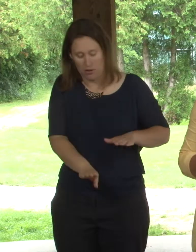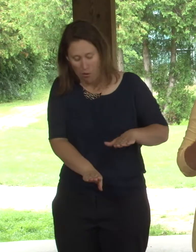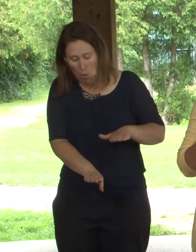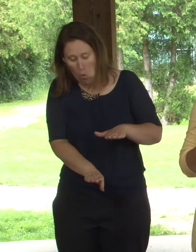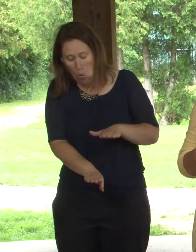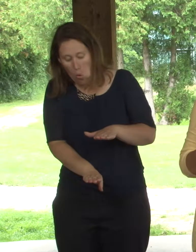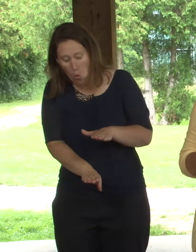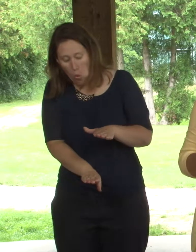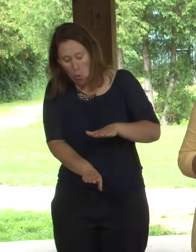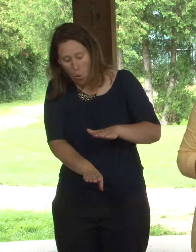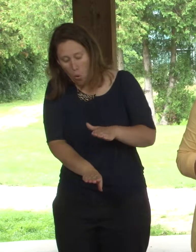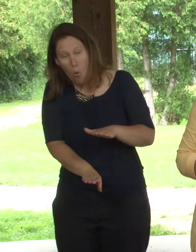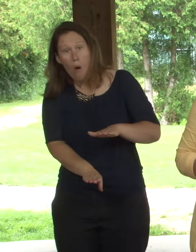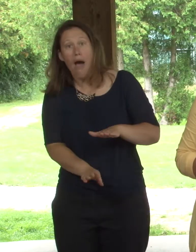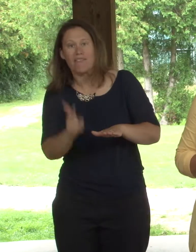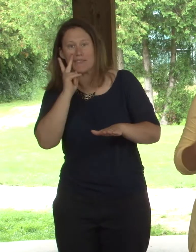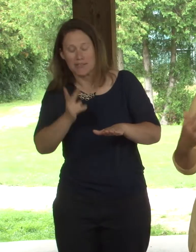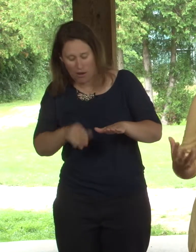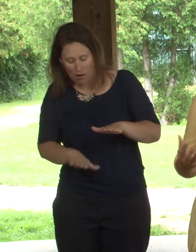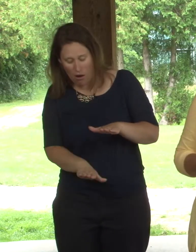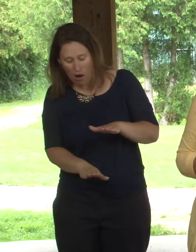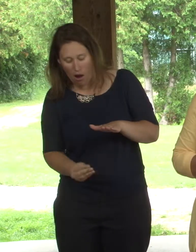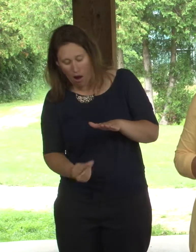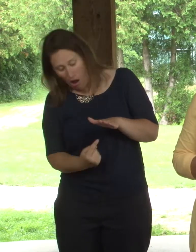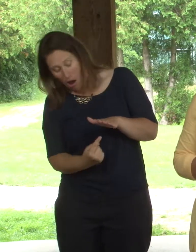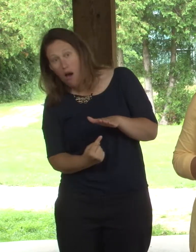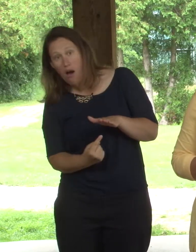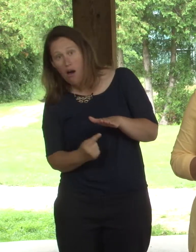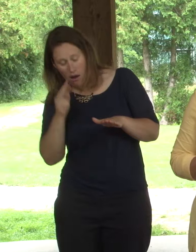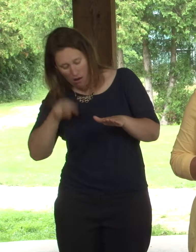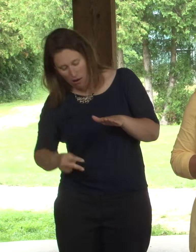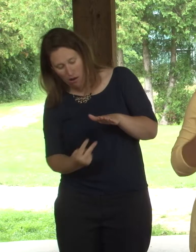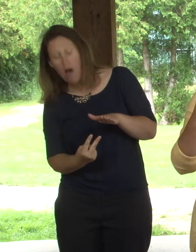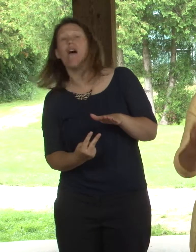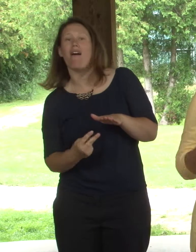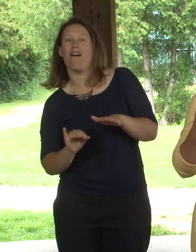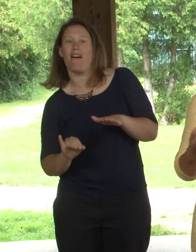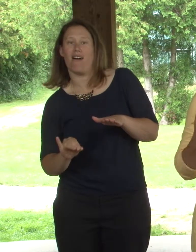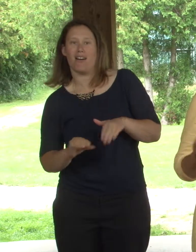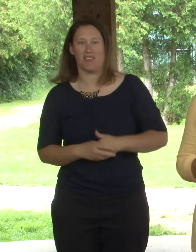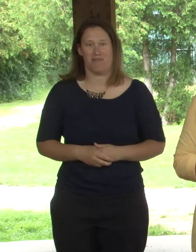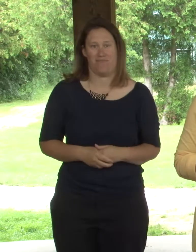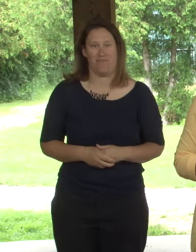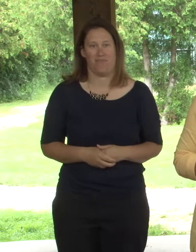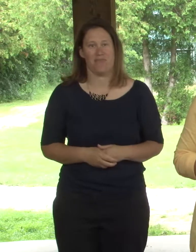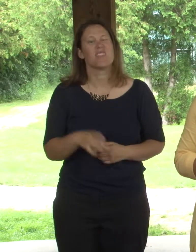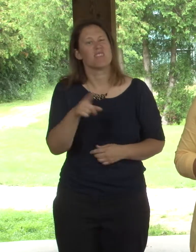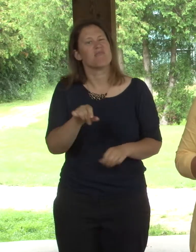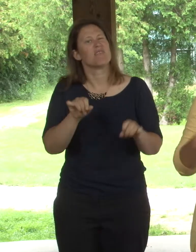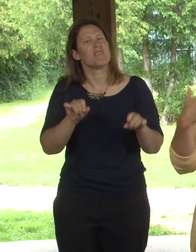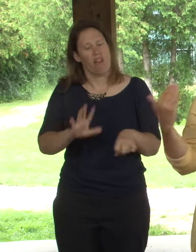back. So there's certain tips that people can build into this regular routine, but foot care should be part of a